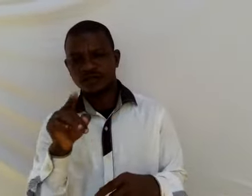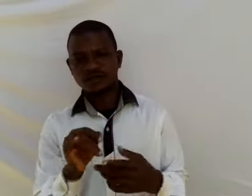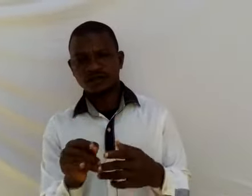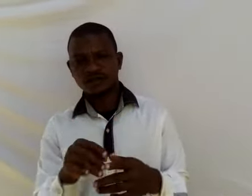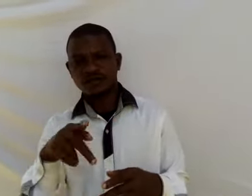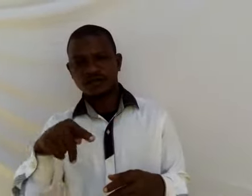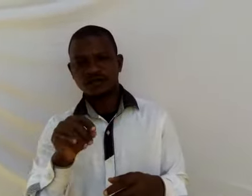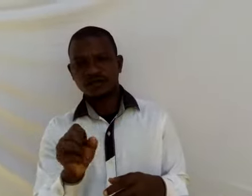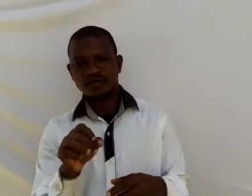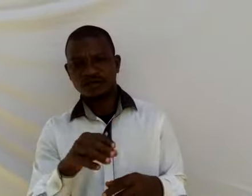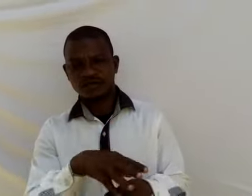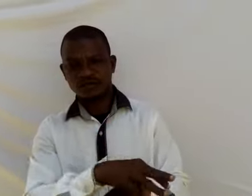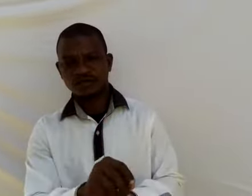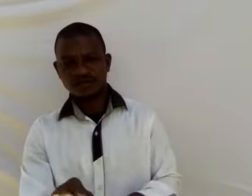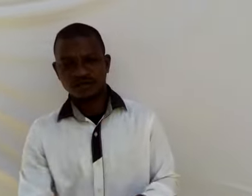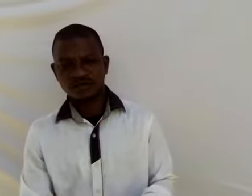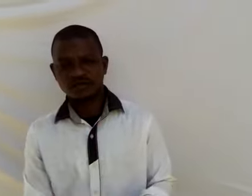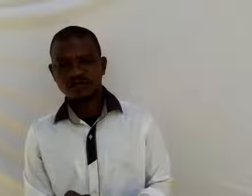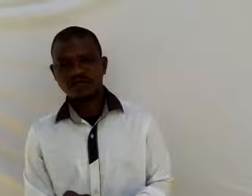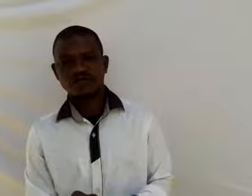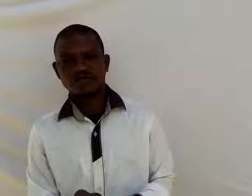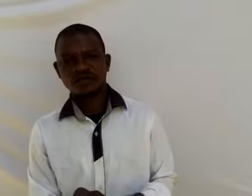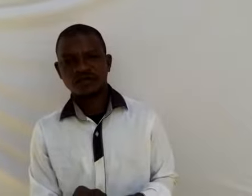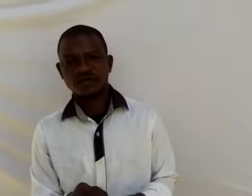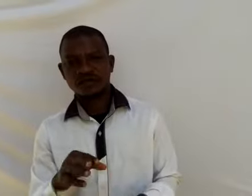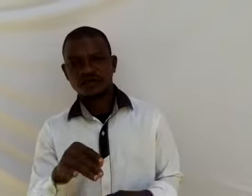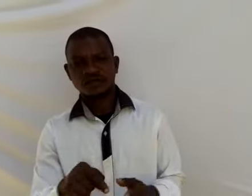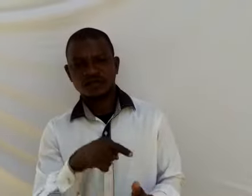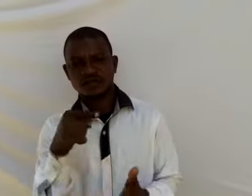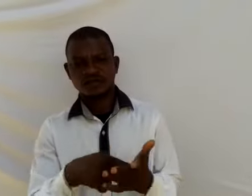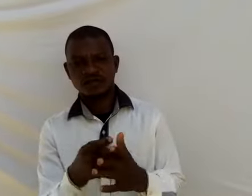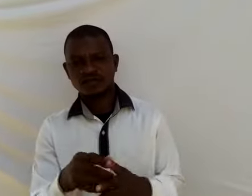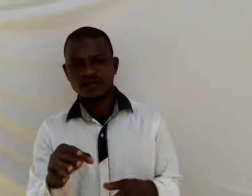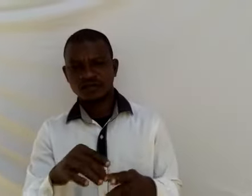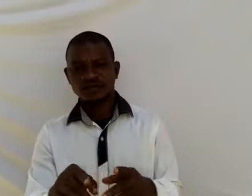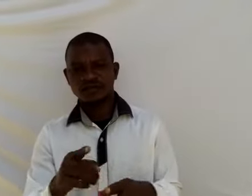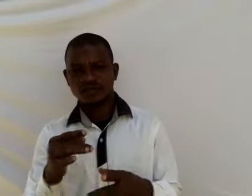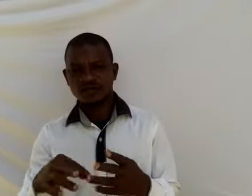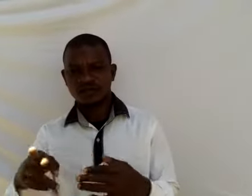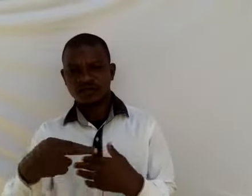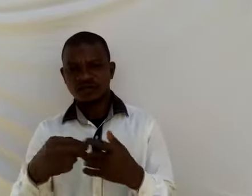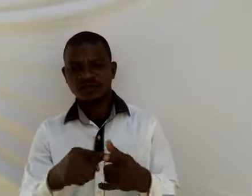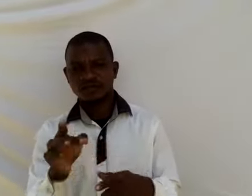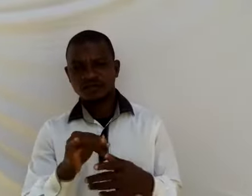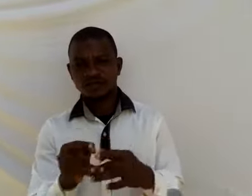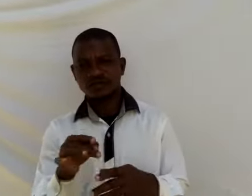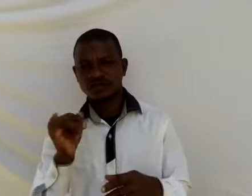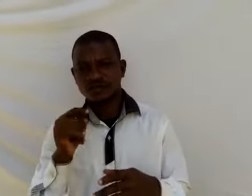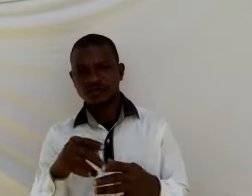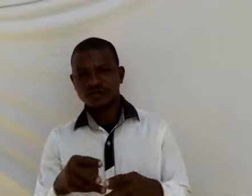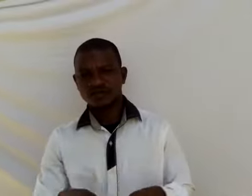Population distribution. This refers to the way in which individuals of a particular